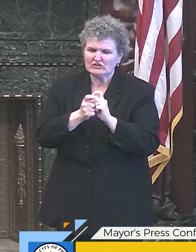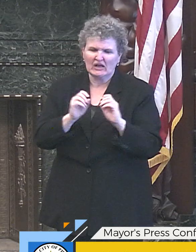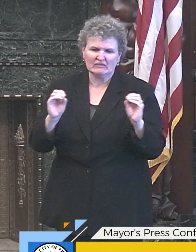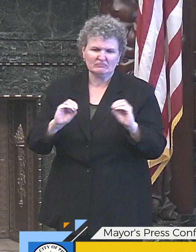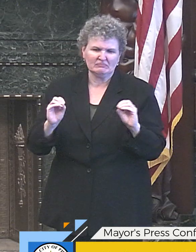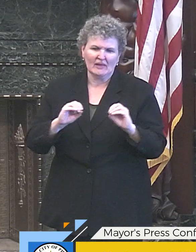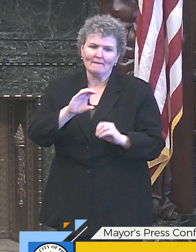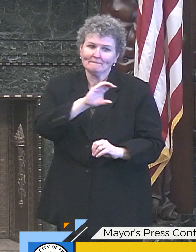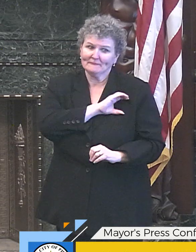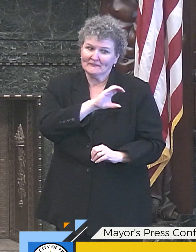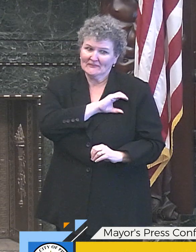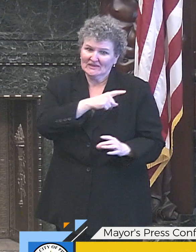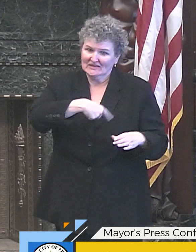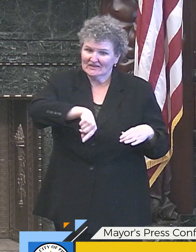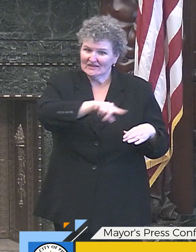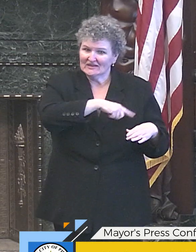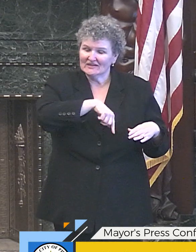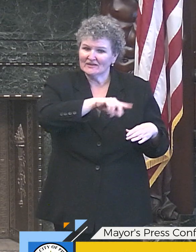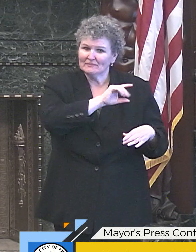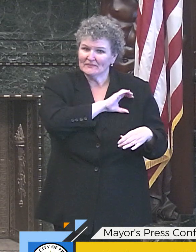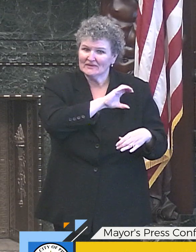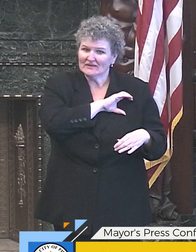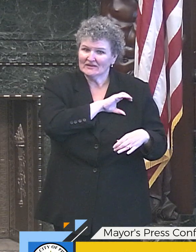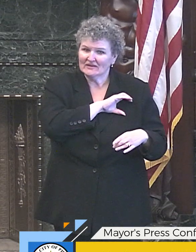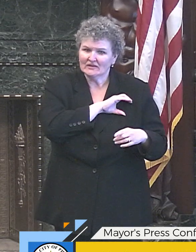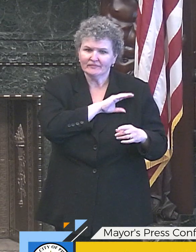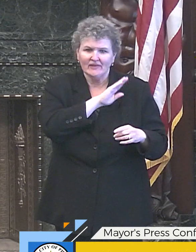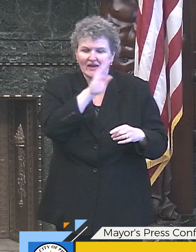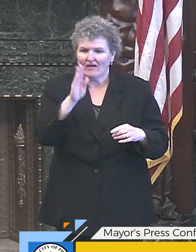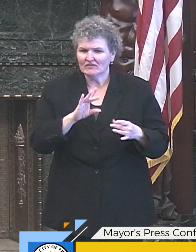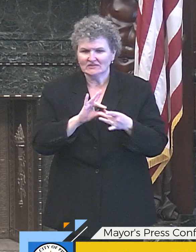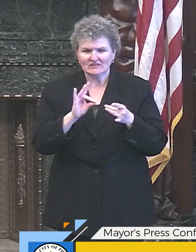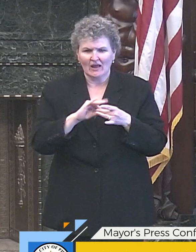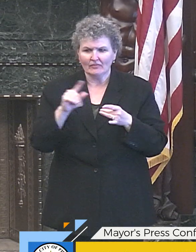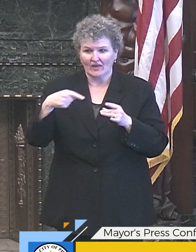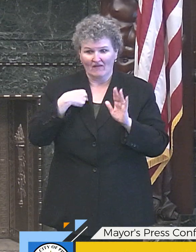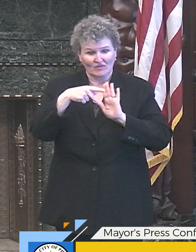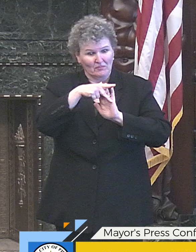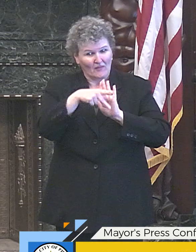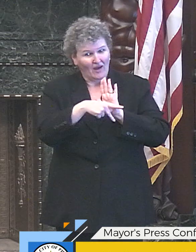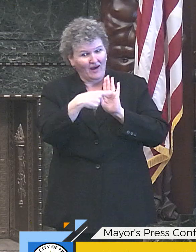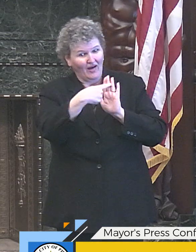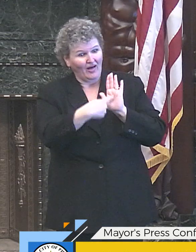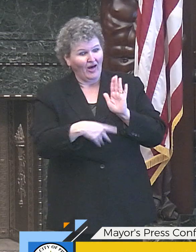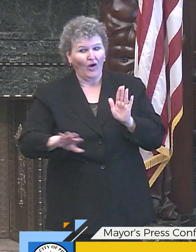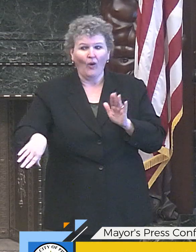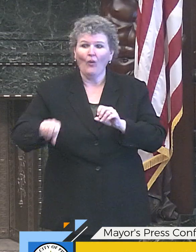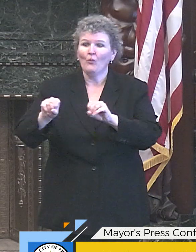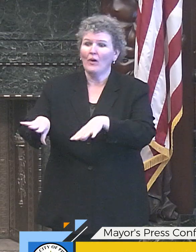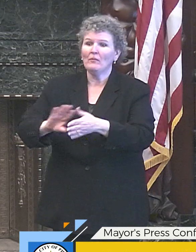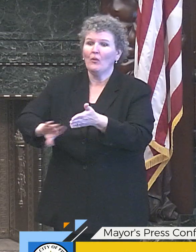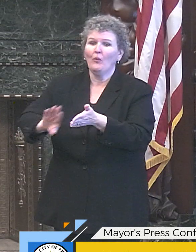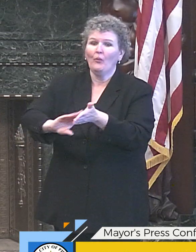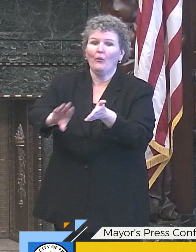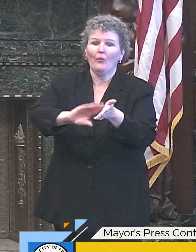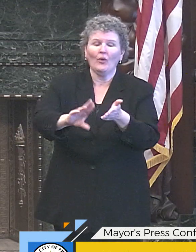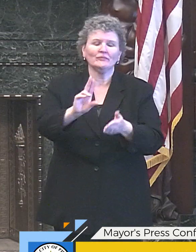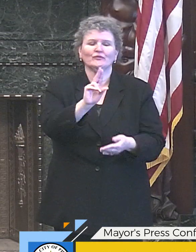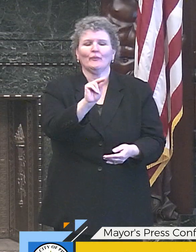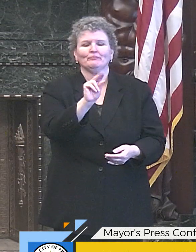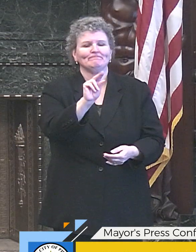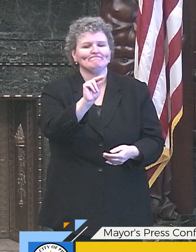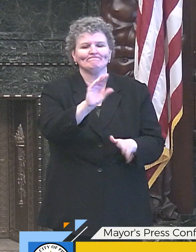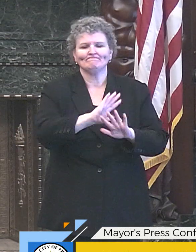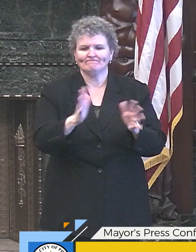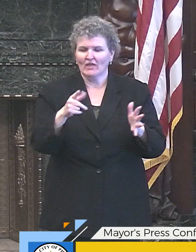officers we have never said that our policy is letting people get away or not prosecuted. We aren't taking those